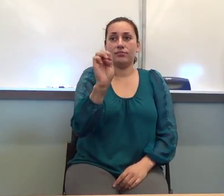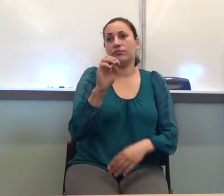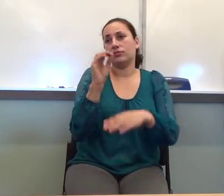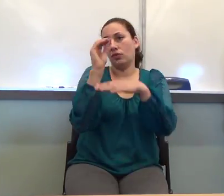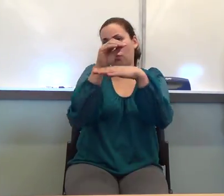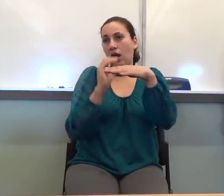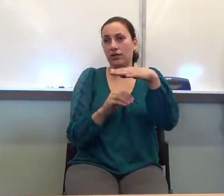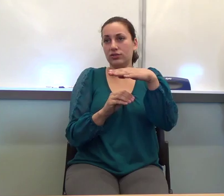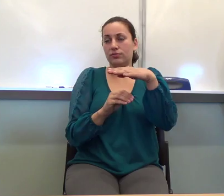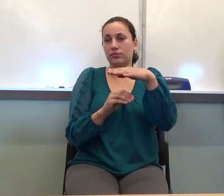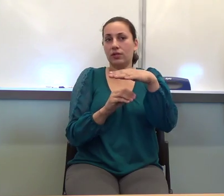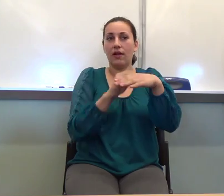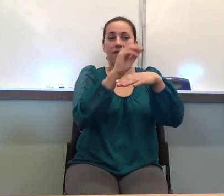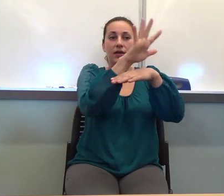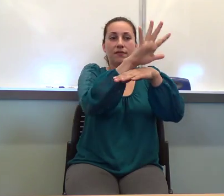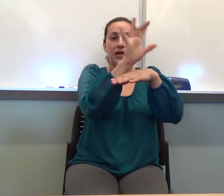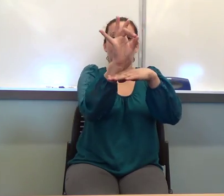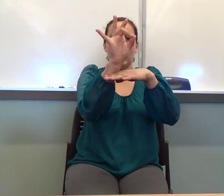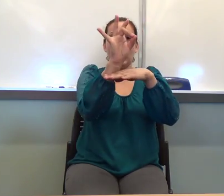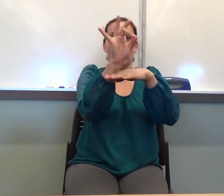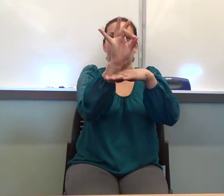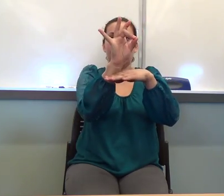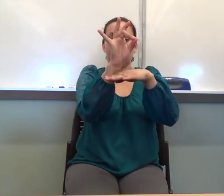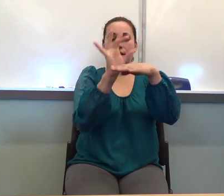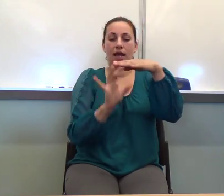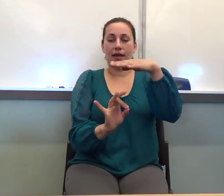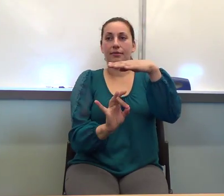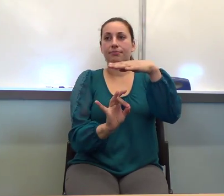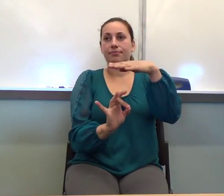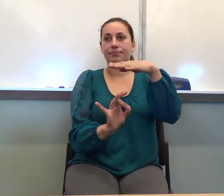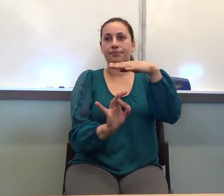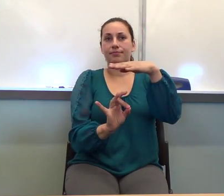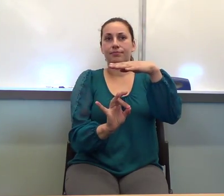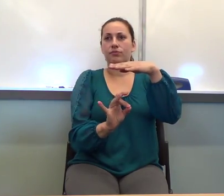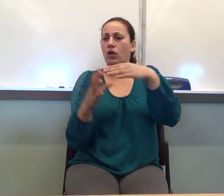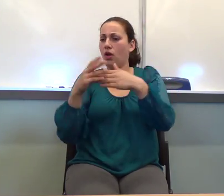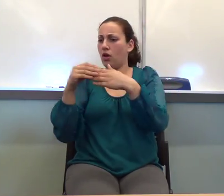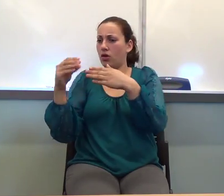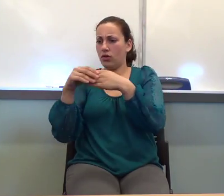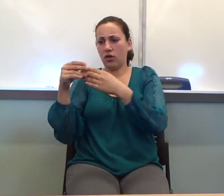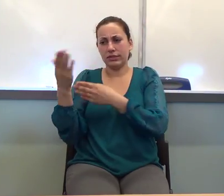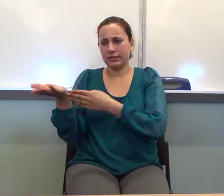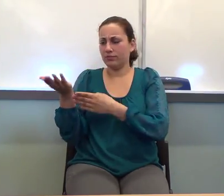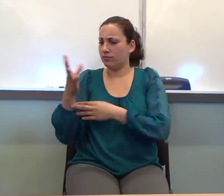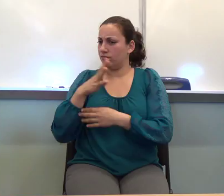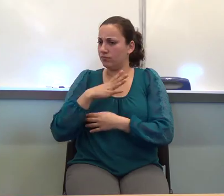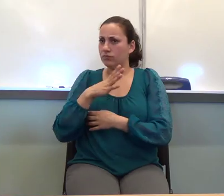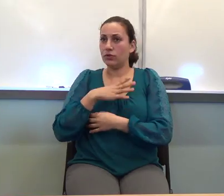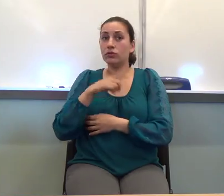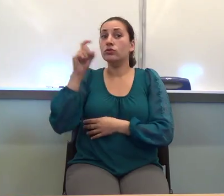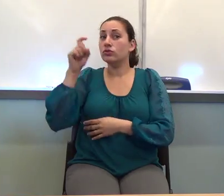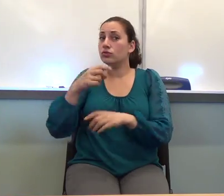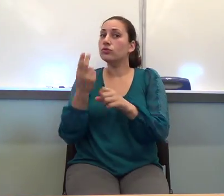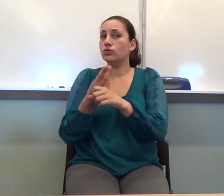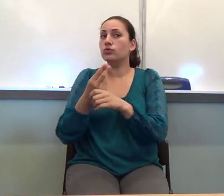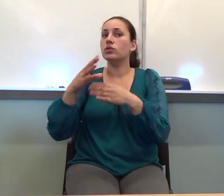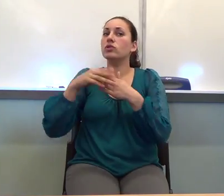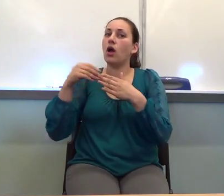to 8. And yes, you can put dollars here. In fact, you really should put them